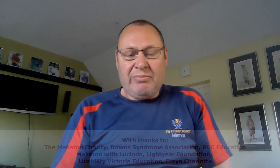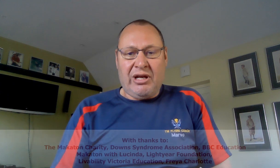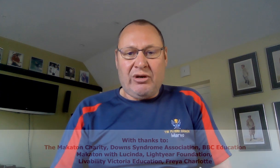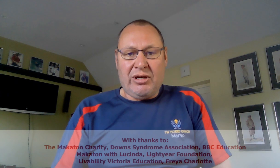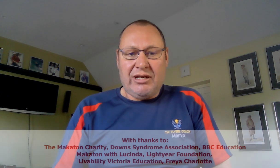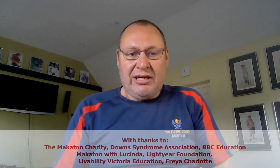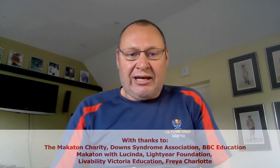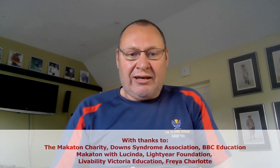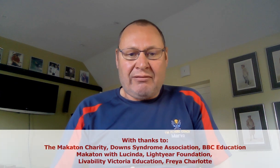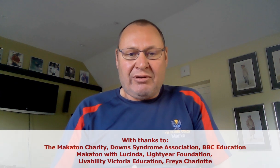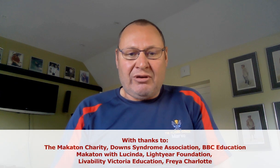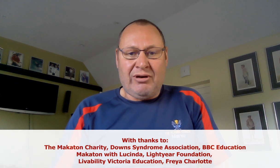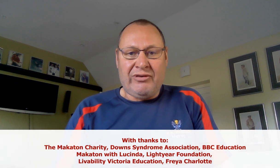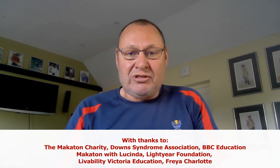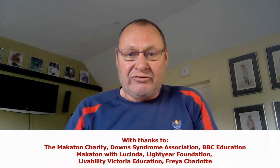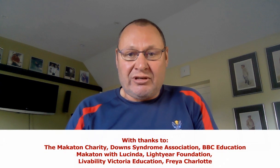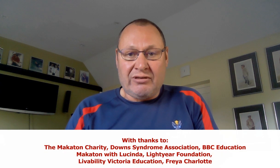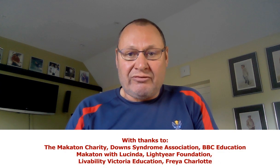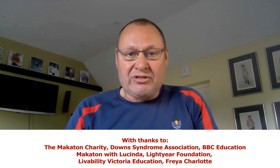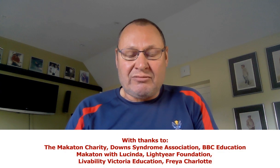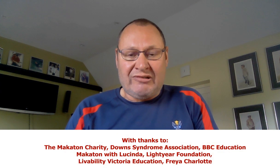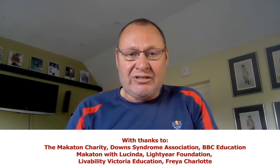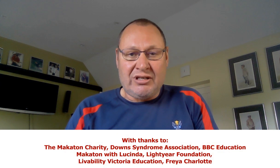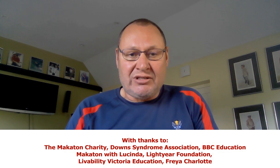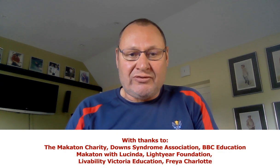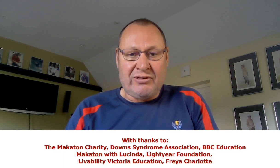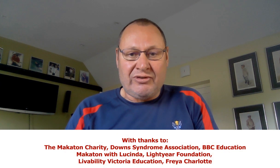below who I've used for some research for